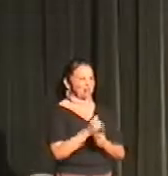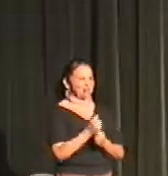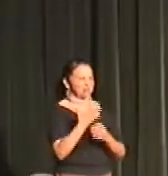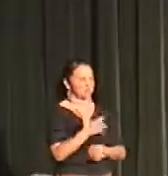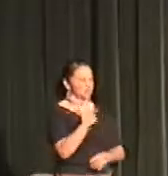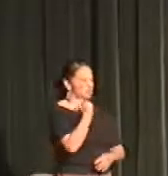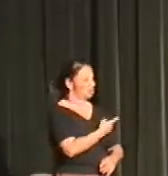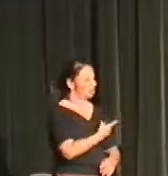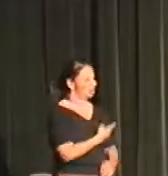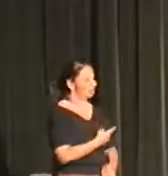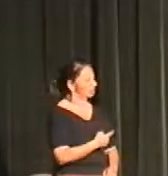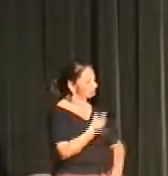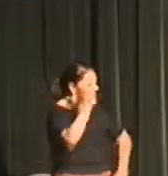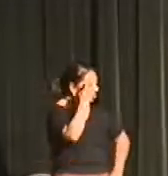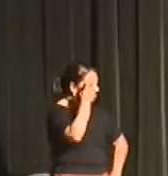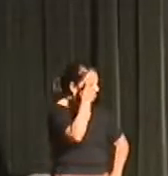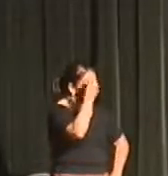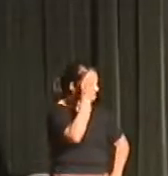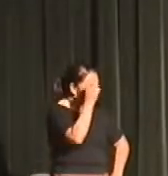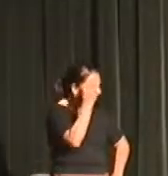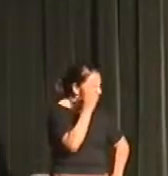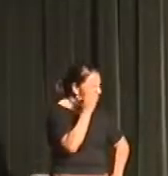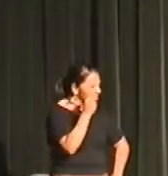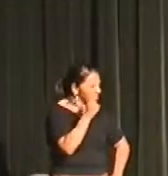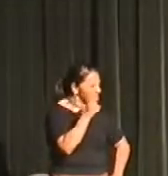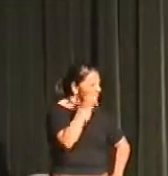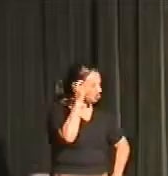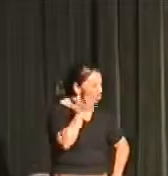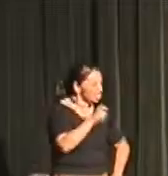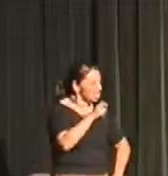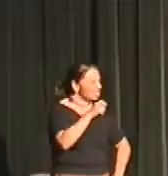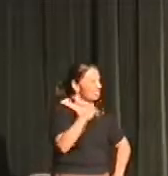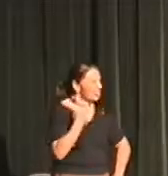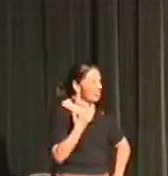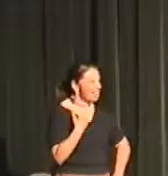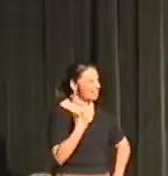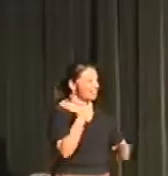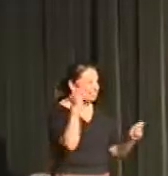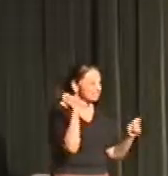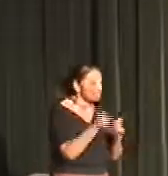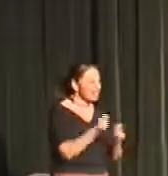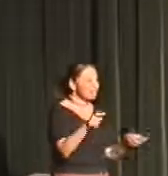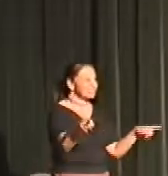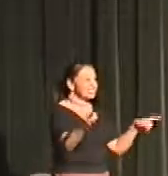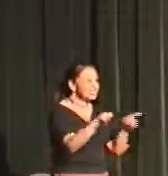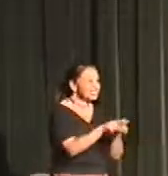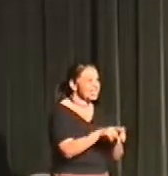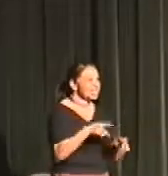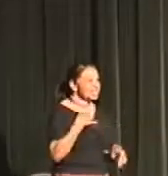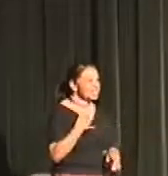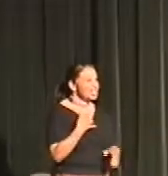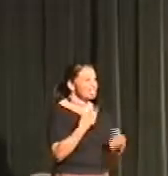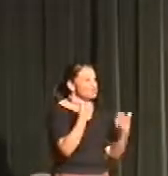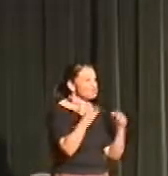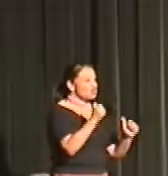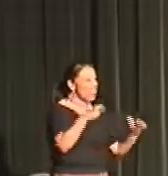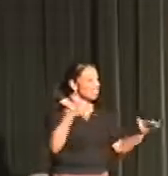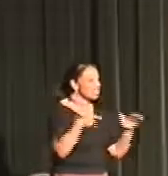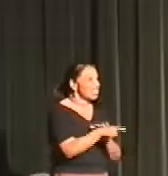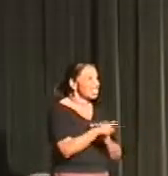you that you have to have exactly the same feelings to try and kill yourself in an alley in Venice as you